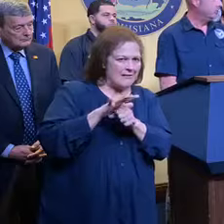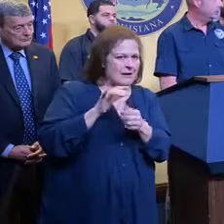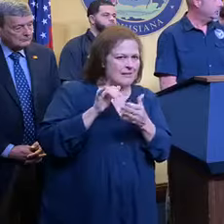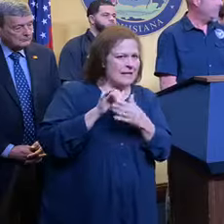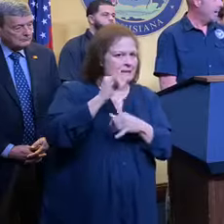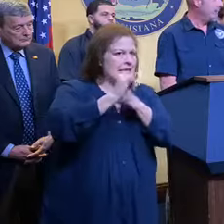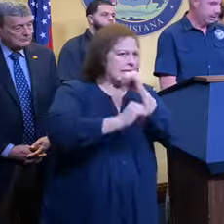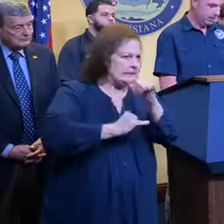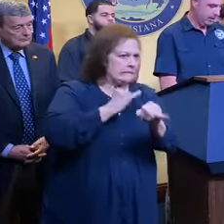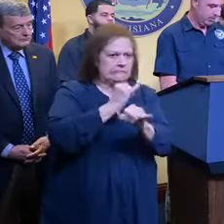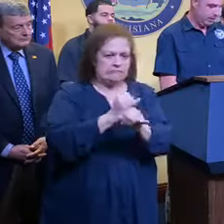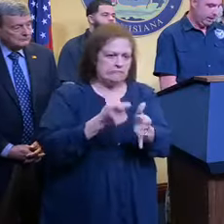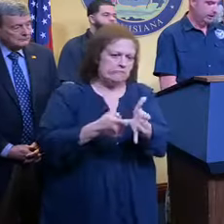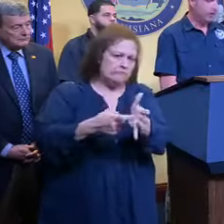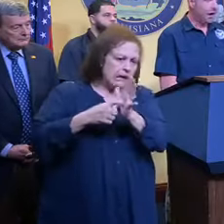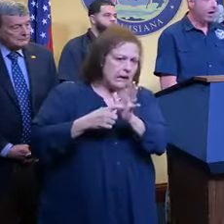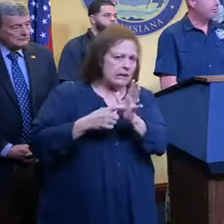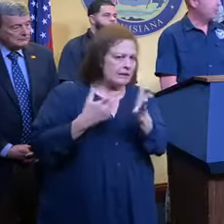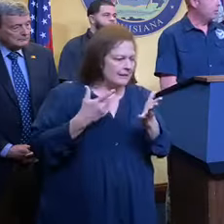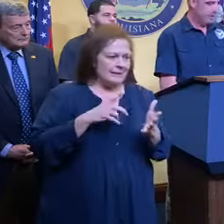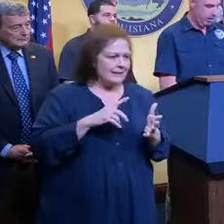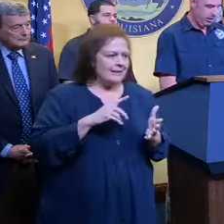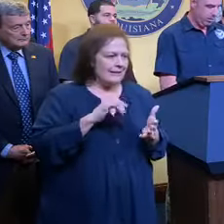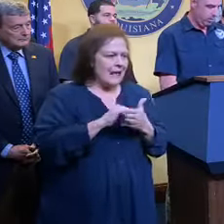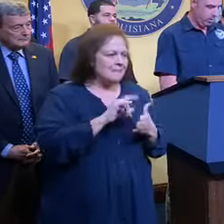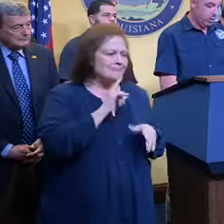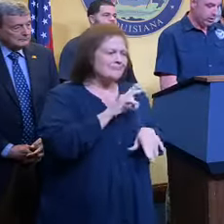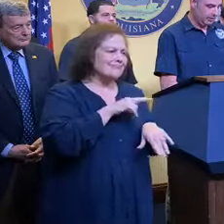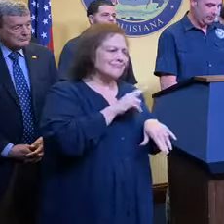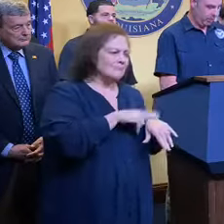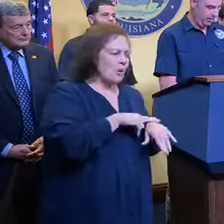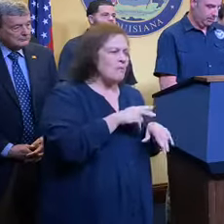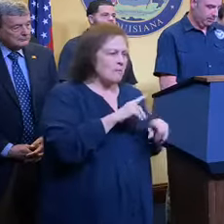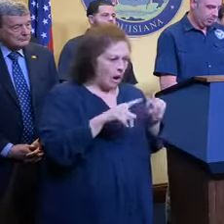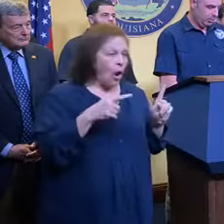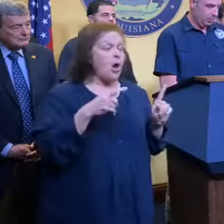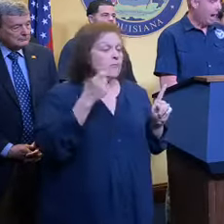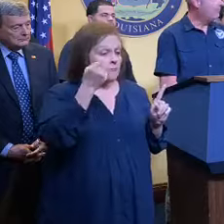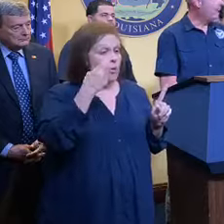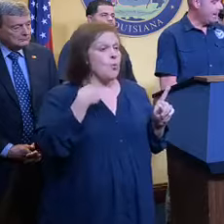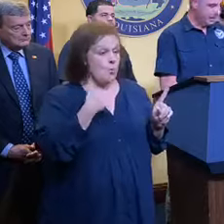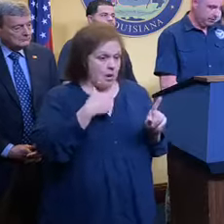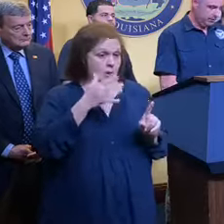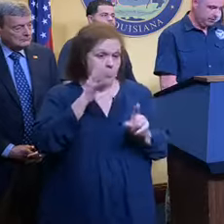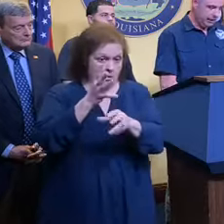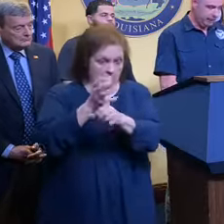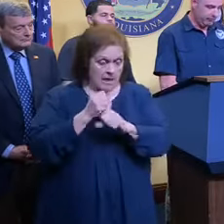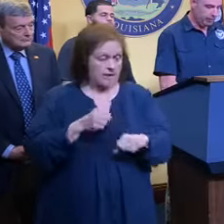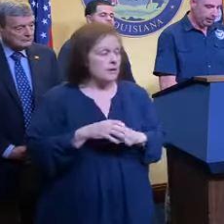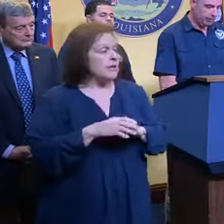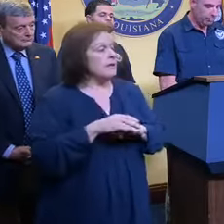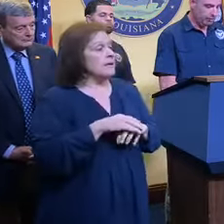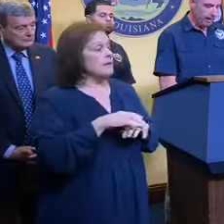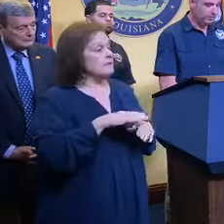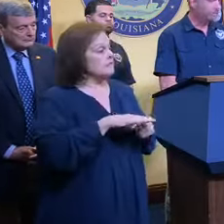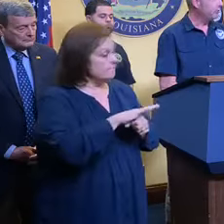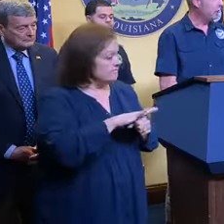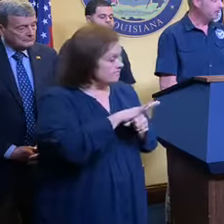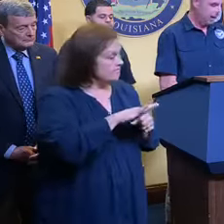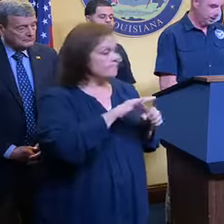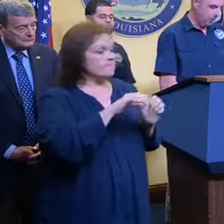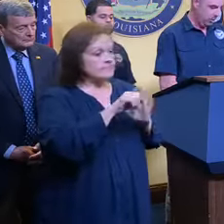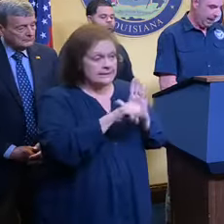international demand right now and is not out of the ordinary. We will get this equipment. We're advocating the state and federal levels to